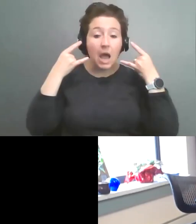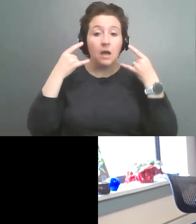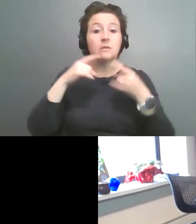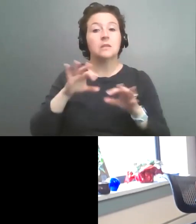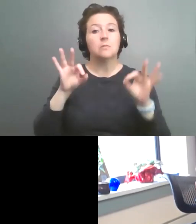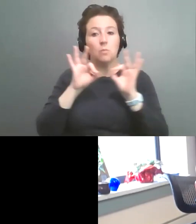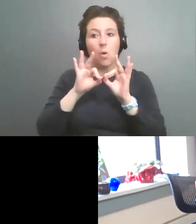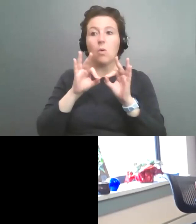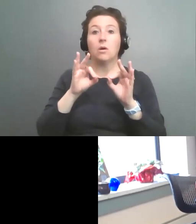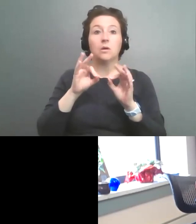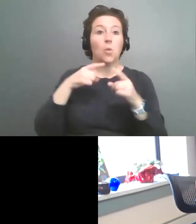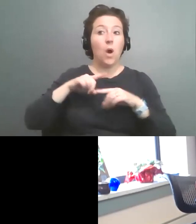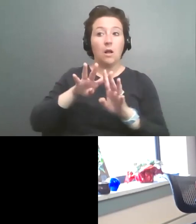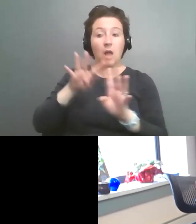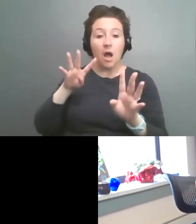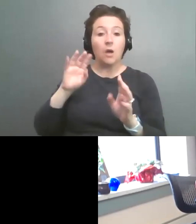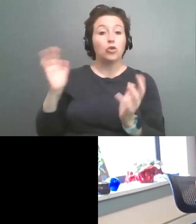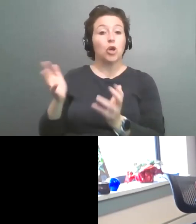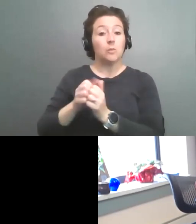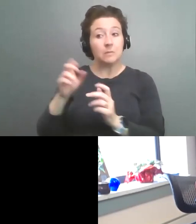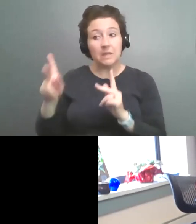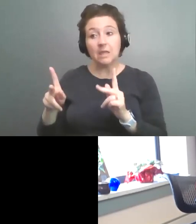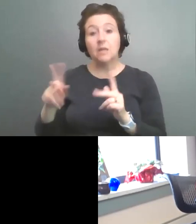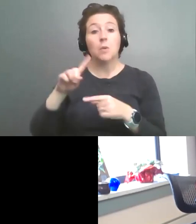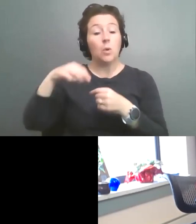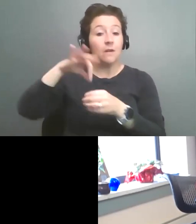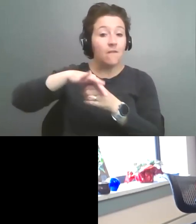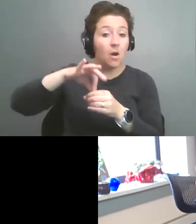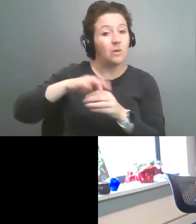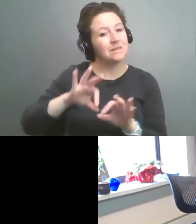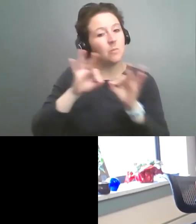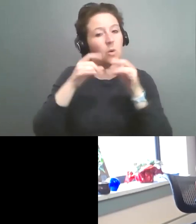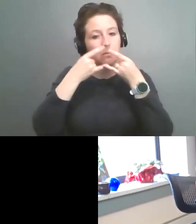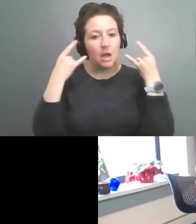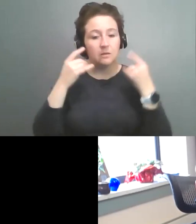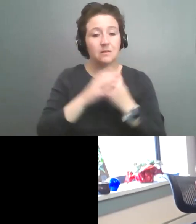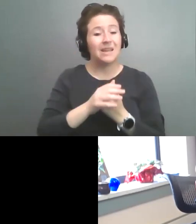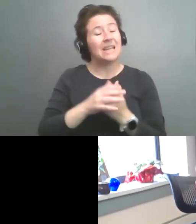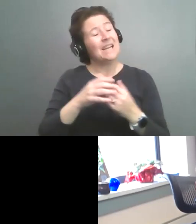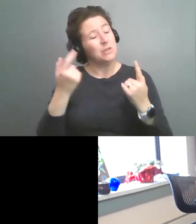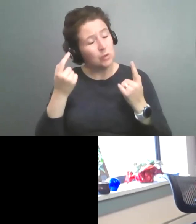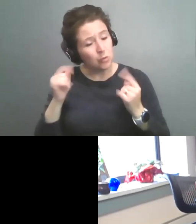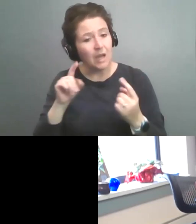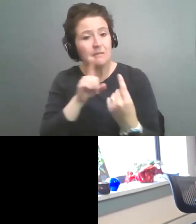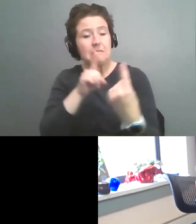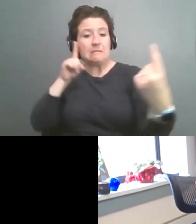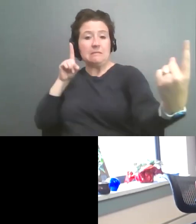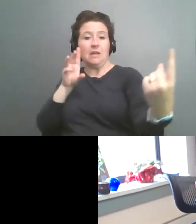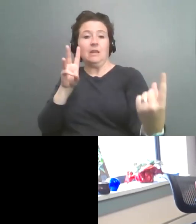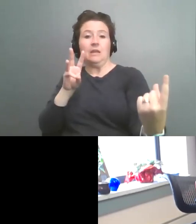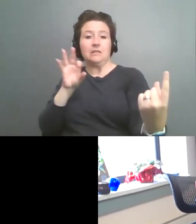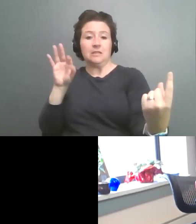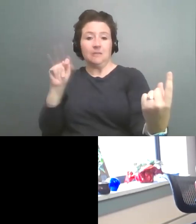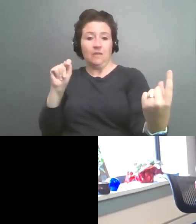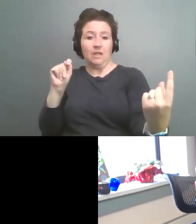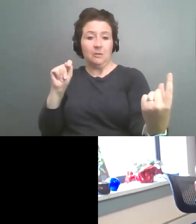others, to the poll workers, and when voting. And as much as possible, keep 6 feet of distance between yourself